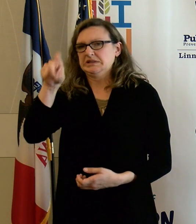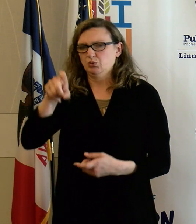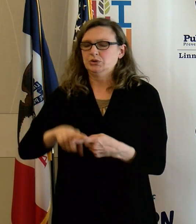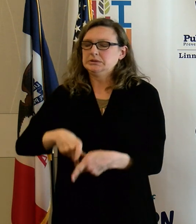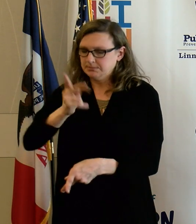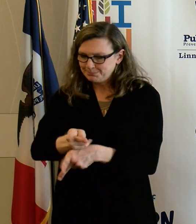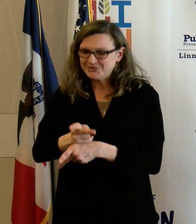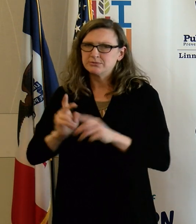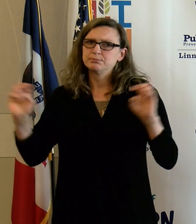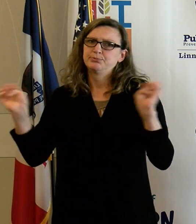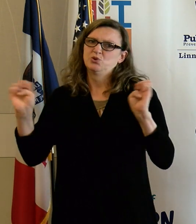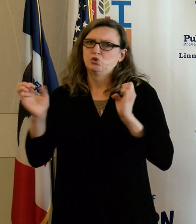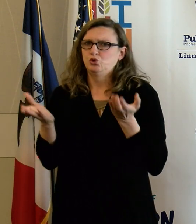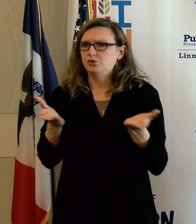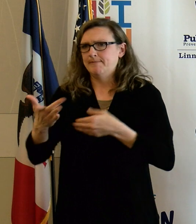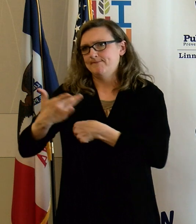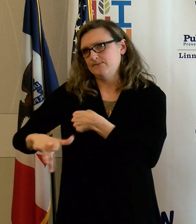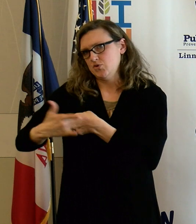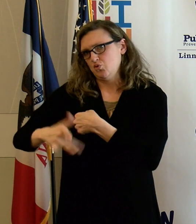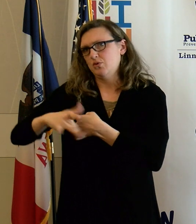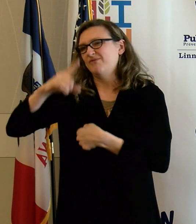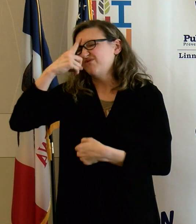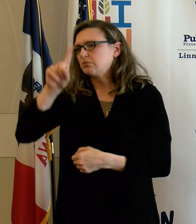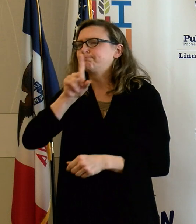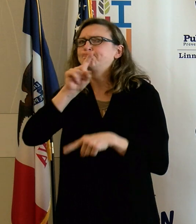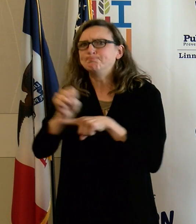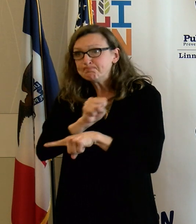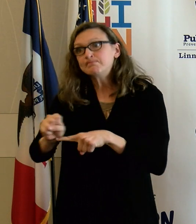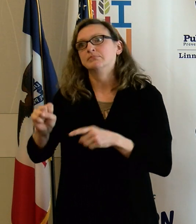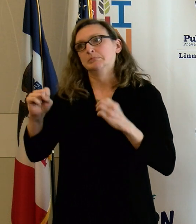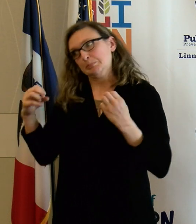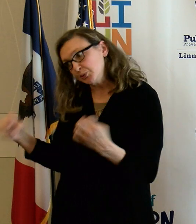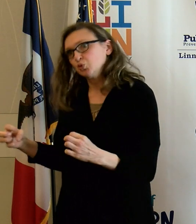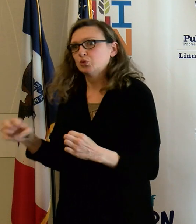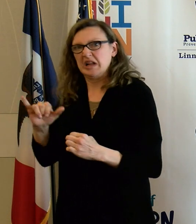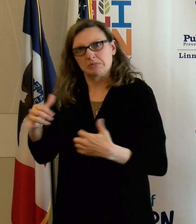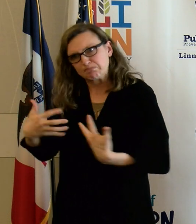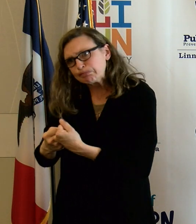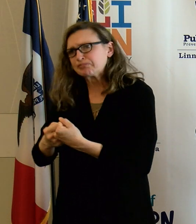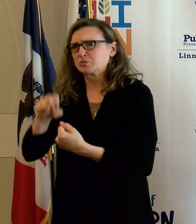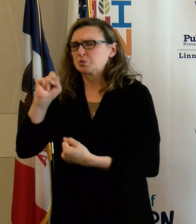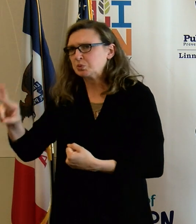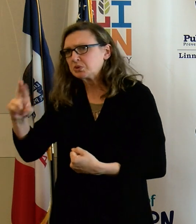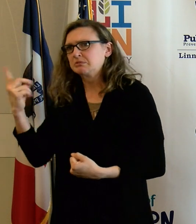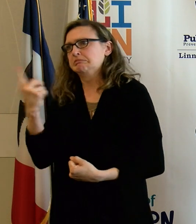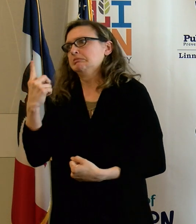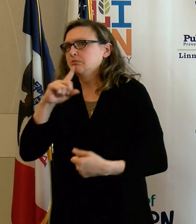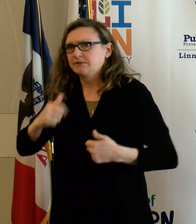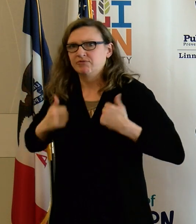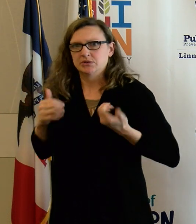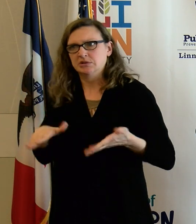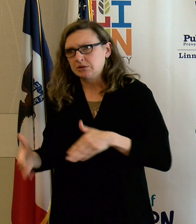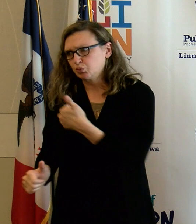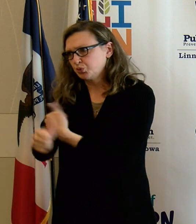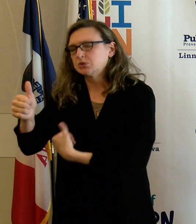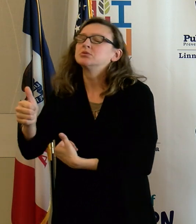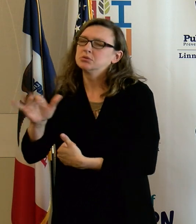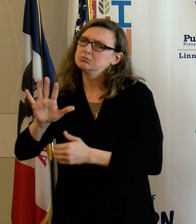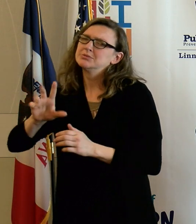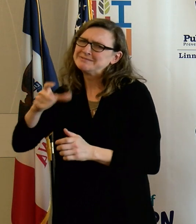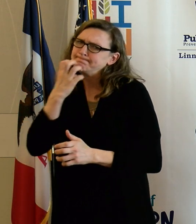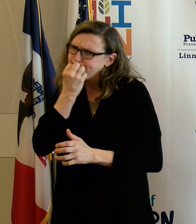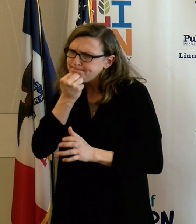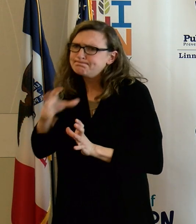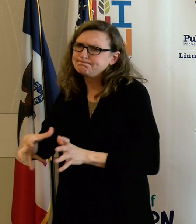real emergencies so that we do not place a burden on our healthcare system. We will get through this